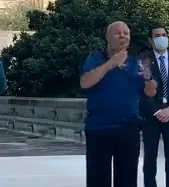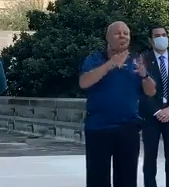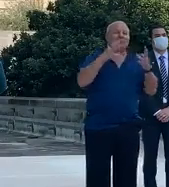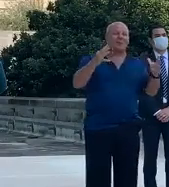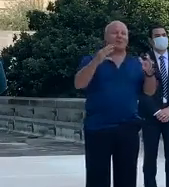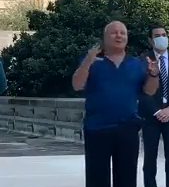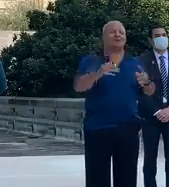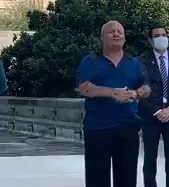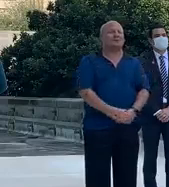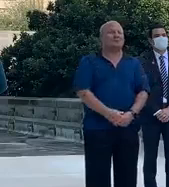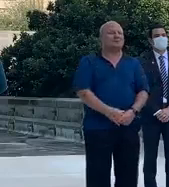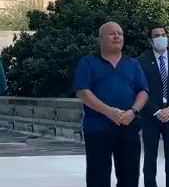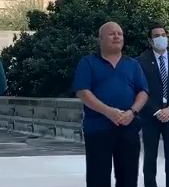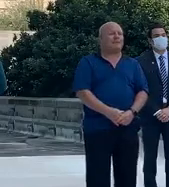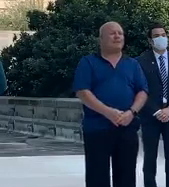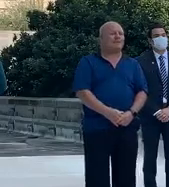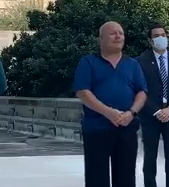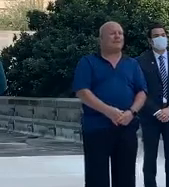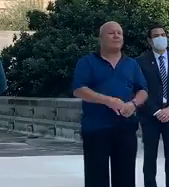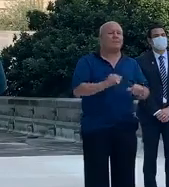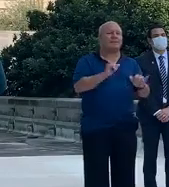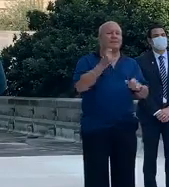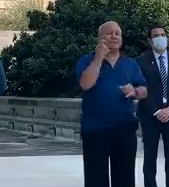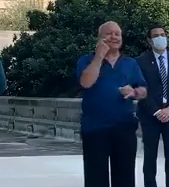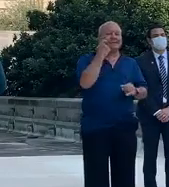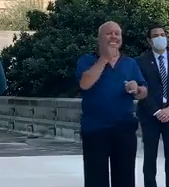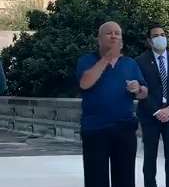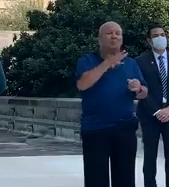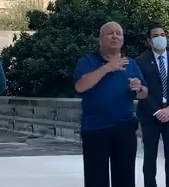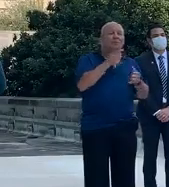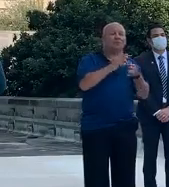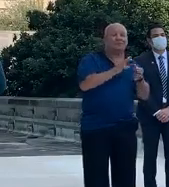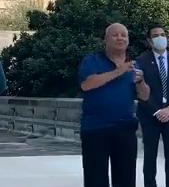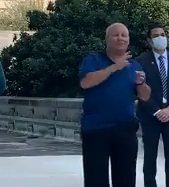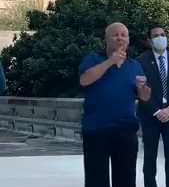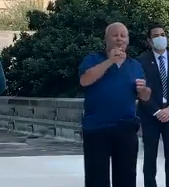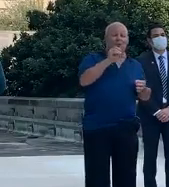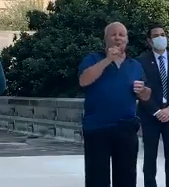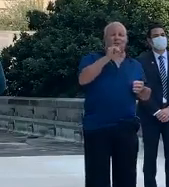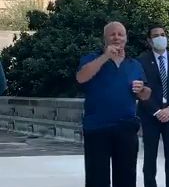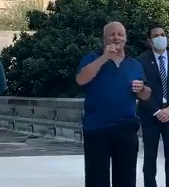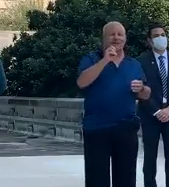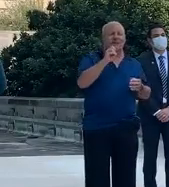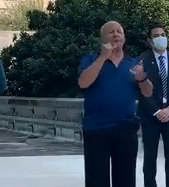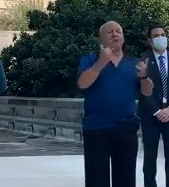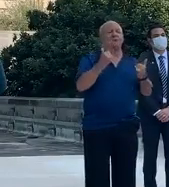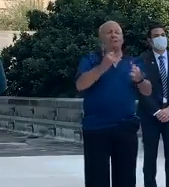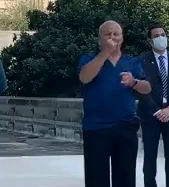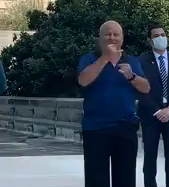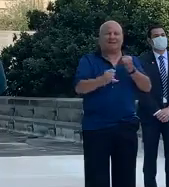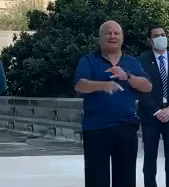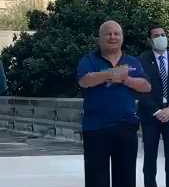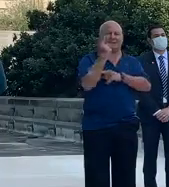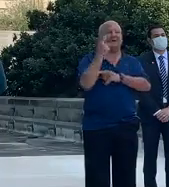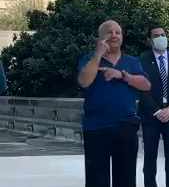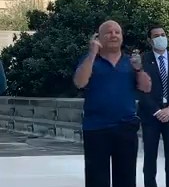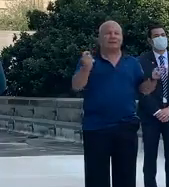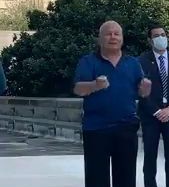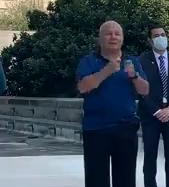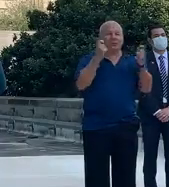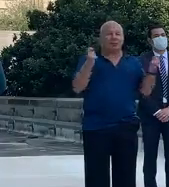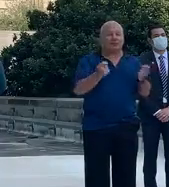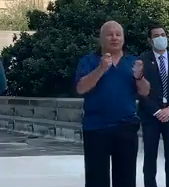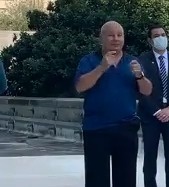Now, as Rosine mentioned, today is our last day. It's been a long celebration, and we